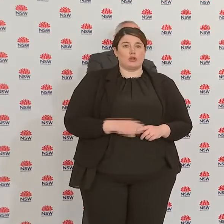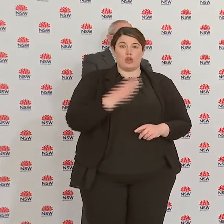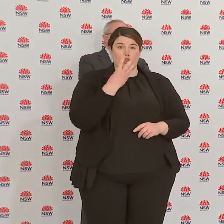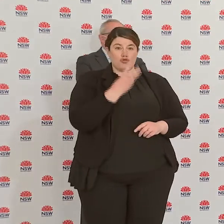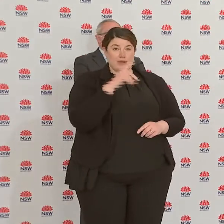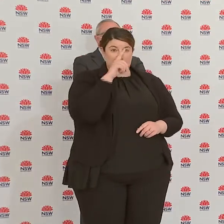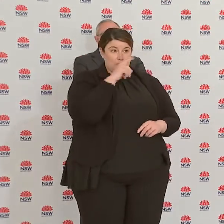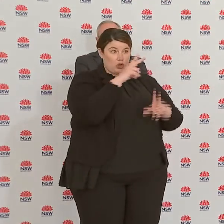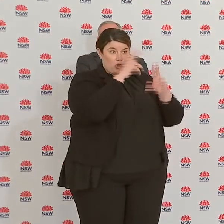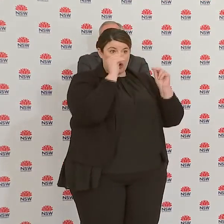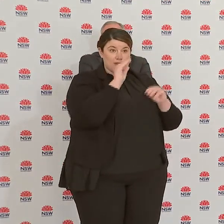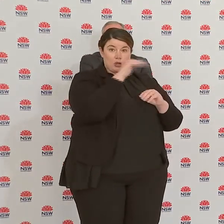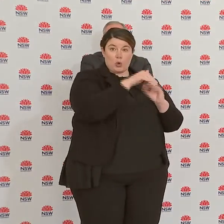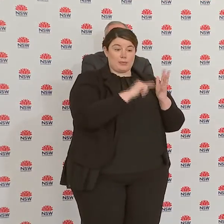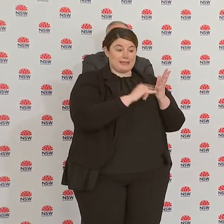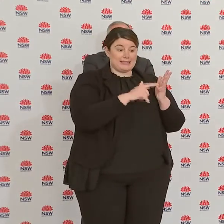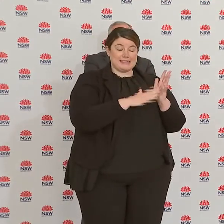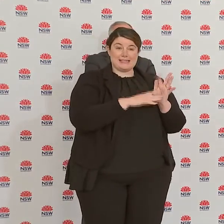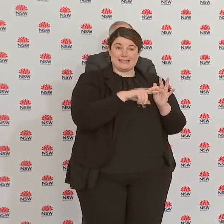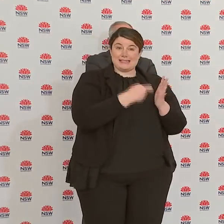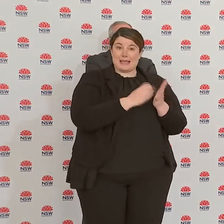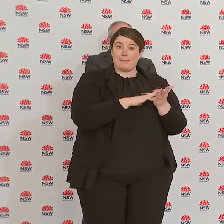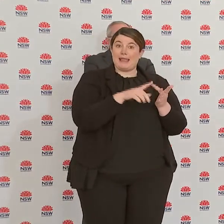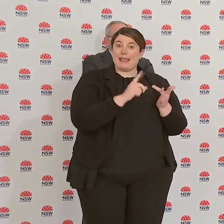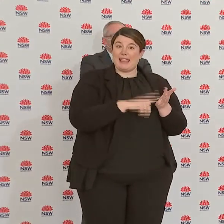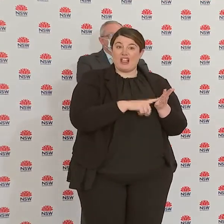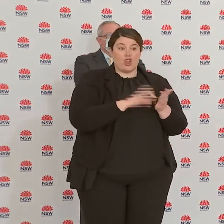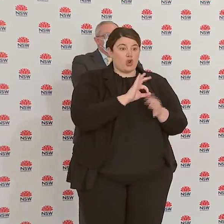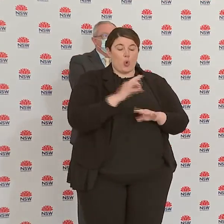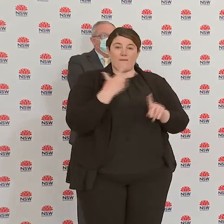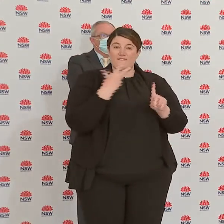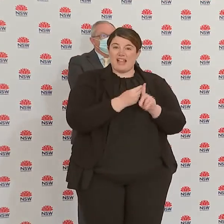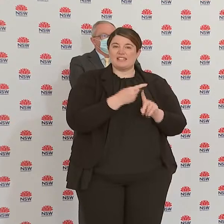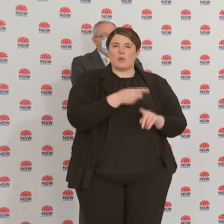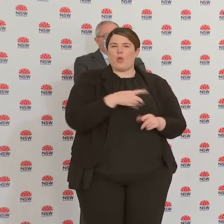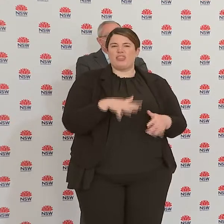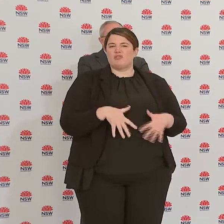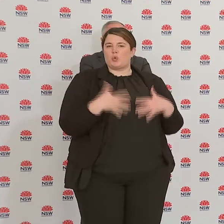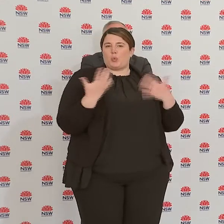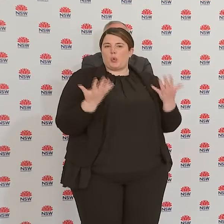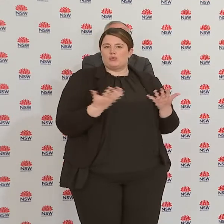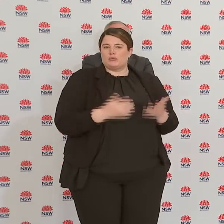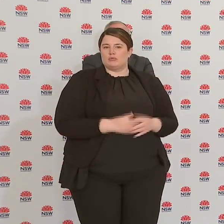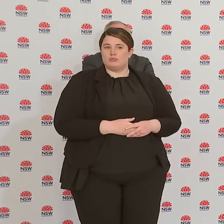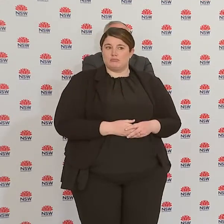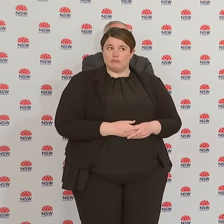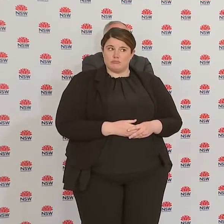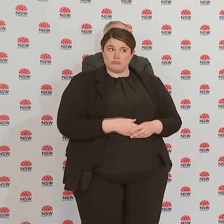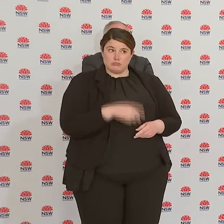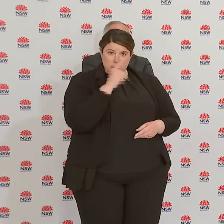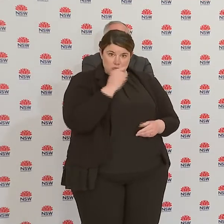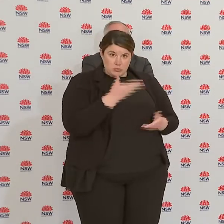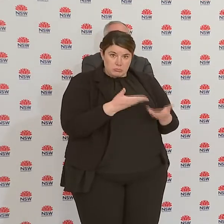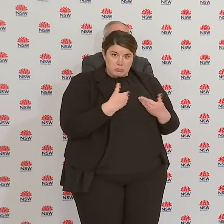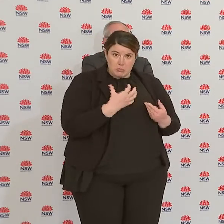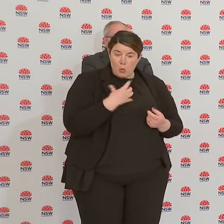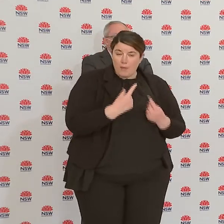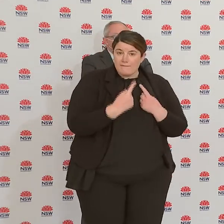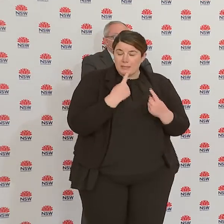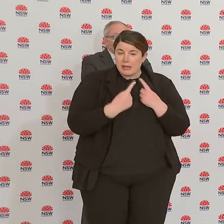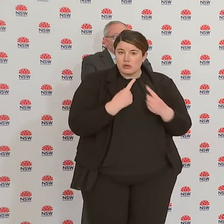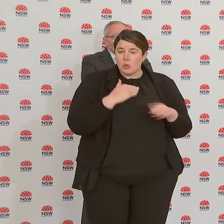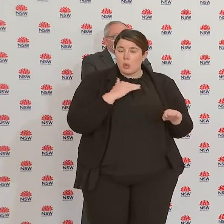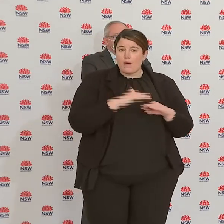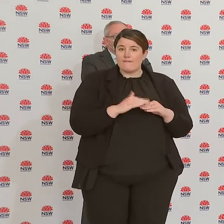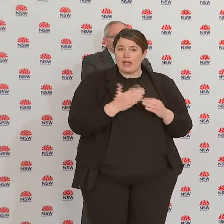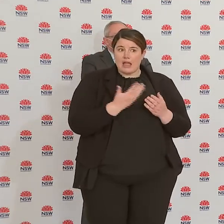Hill home, were not vaccinated because they chose not to be. Can you provide any information on